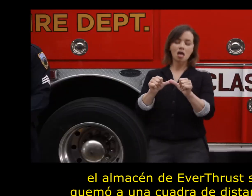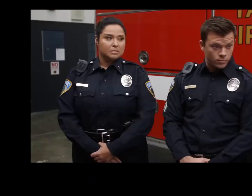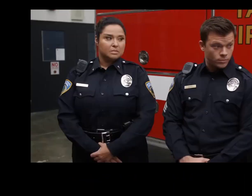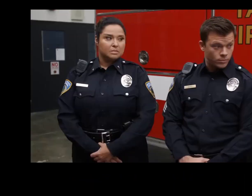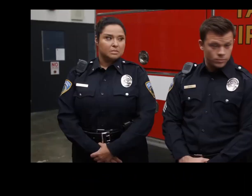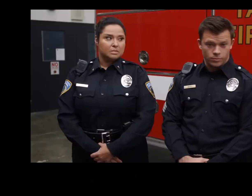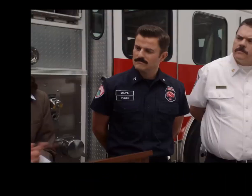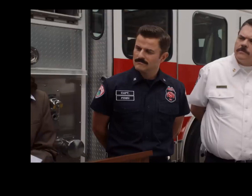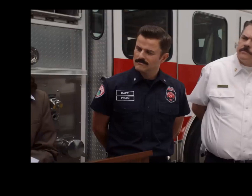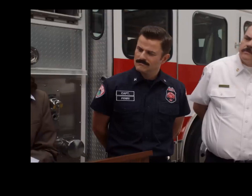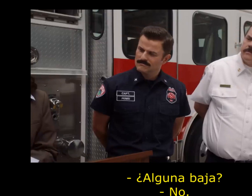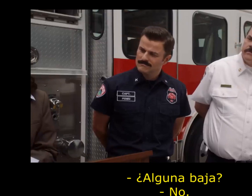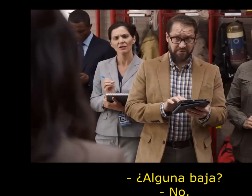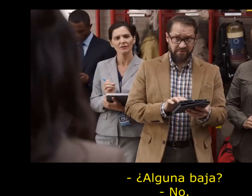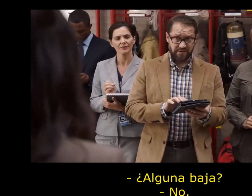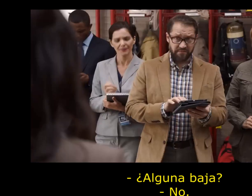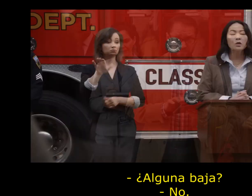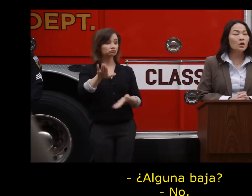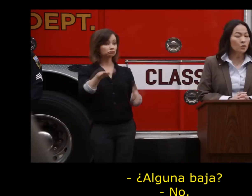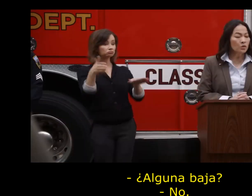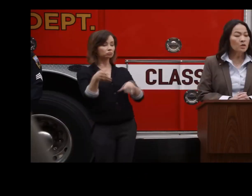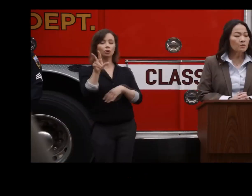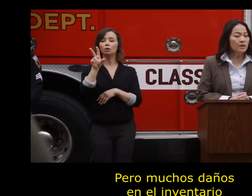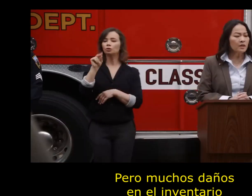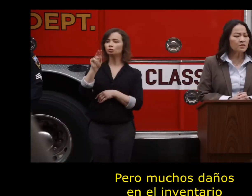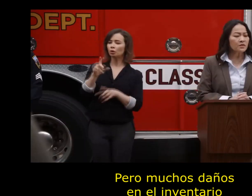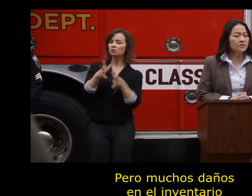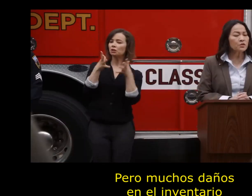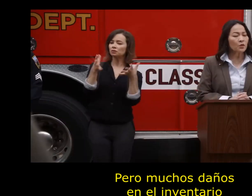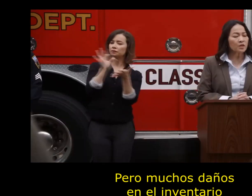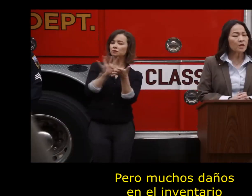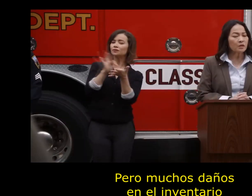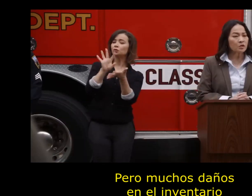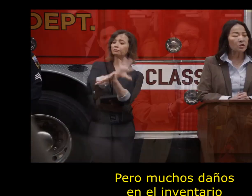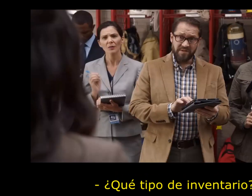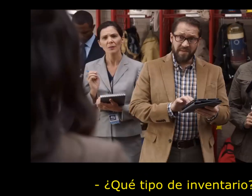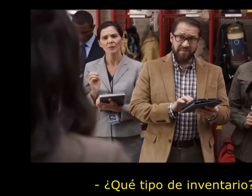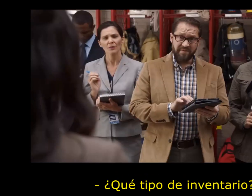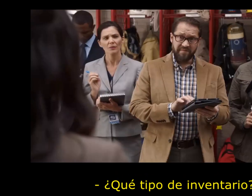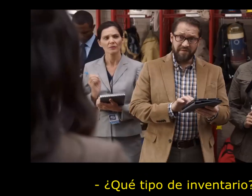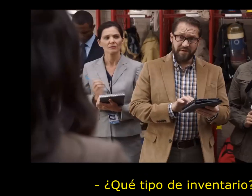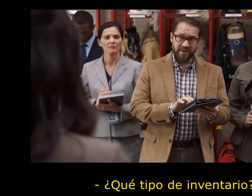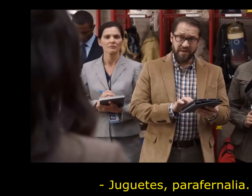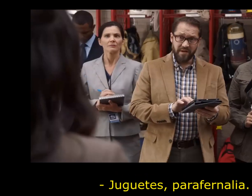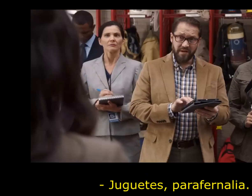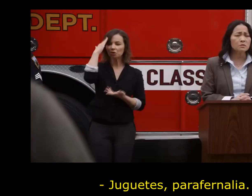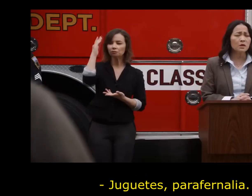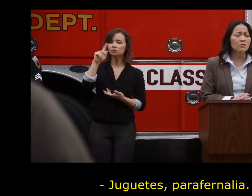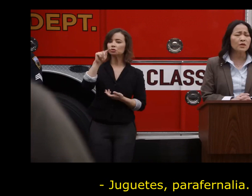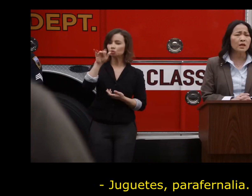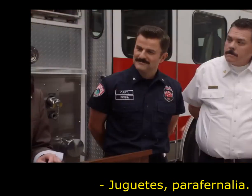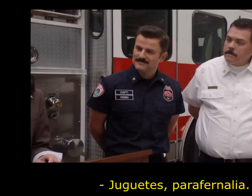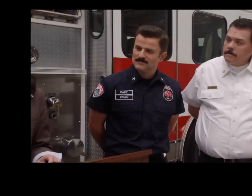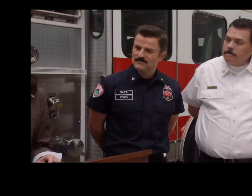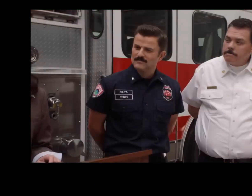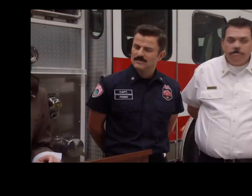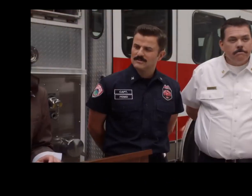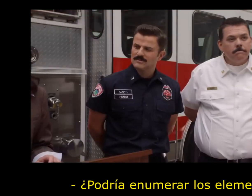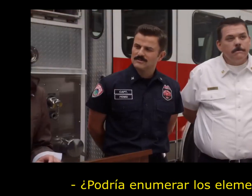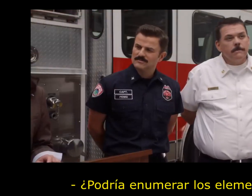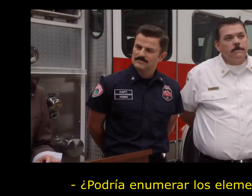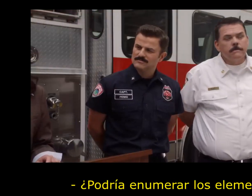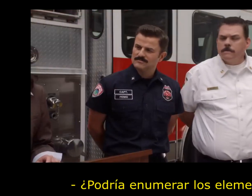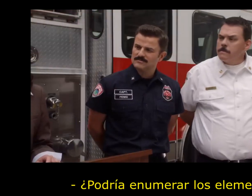one block away. Any casualties? No, but lots of inventory damage. What type of inventory? Toys, paraphernalia.